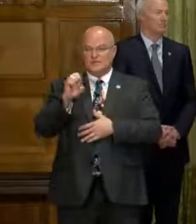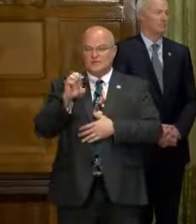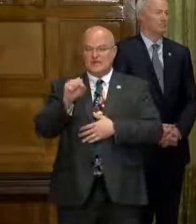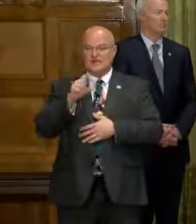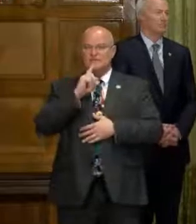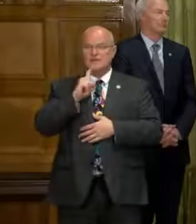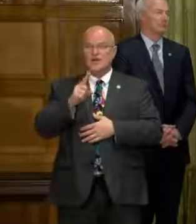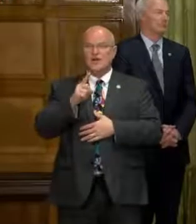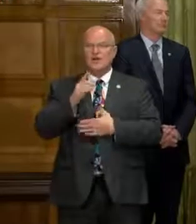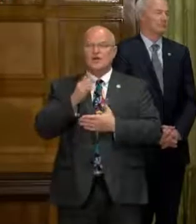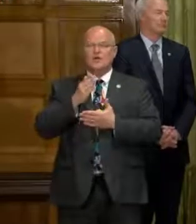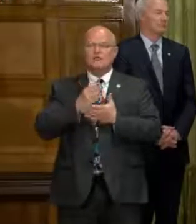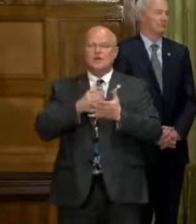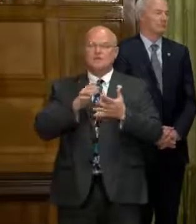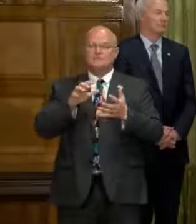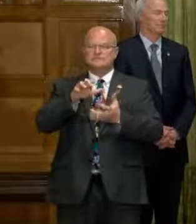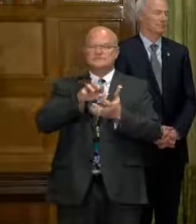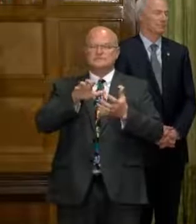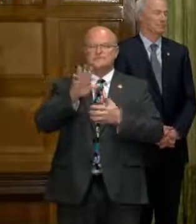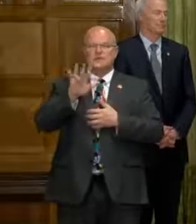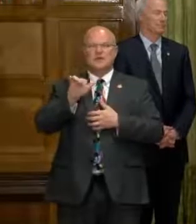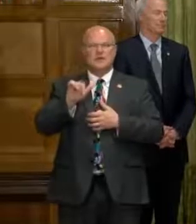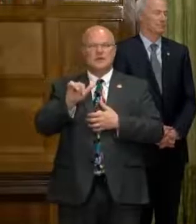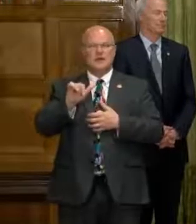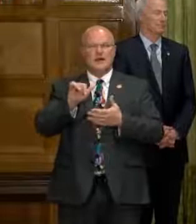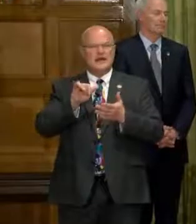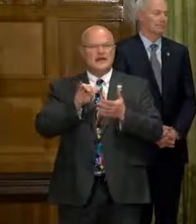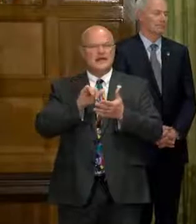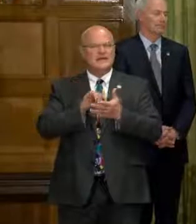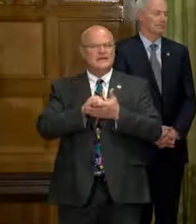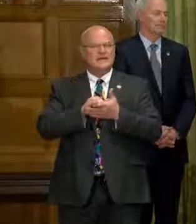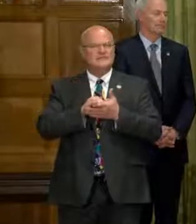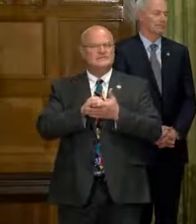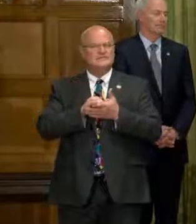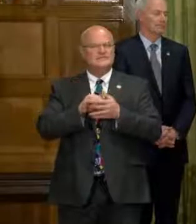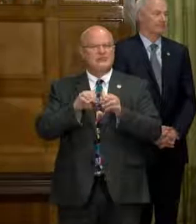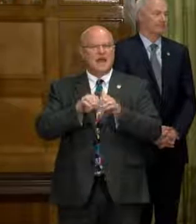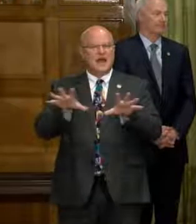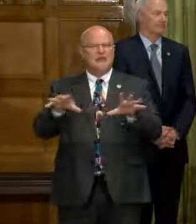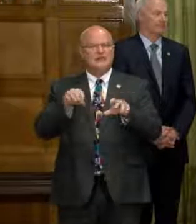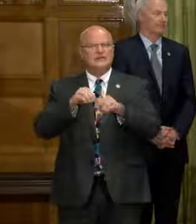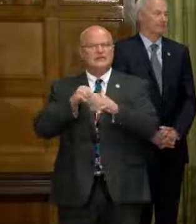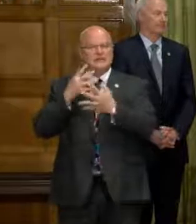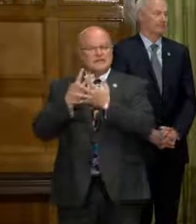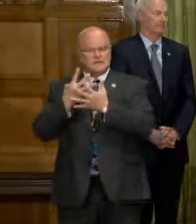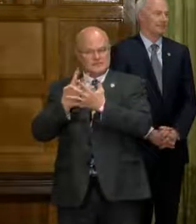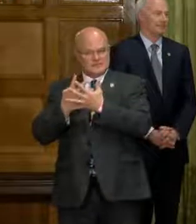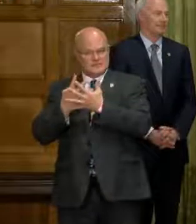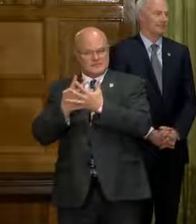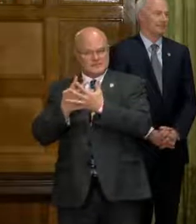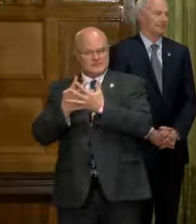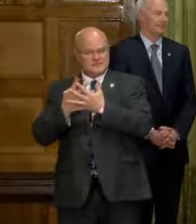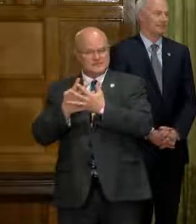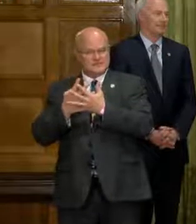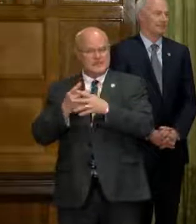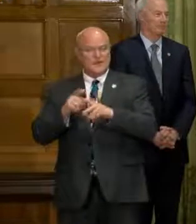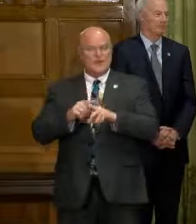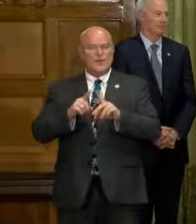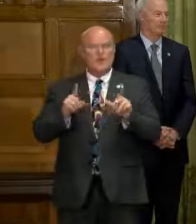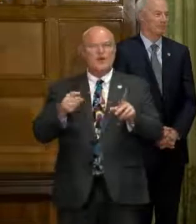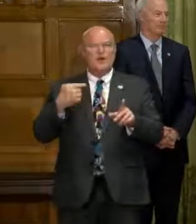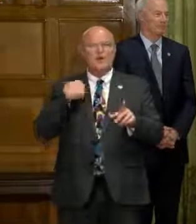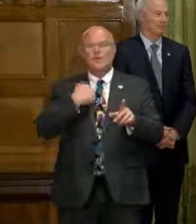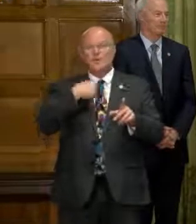are partly distorted by these outbreaks in the correctional institutions, but